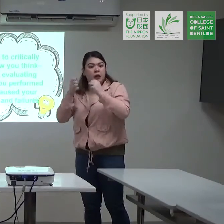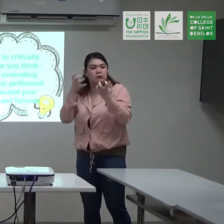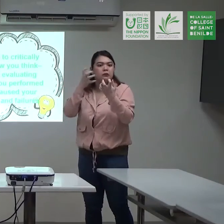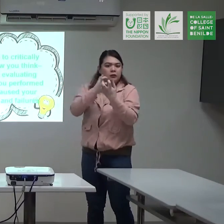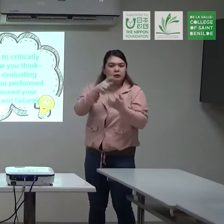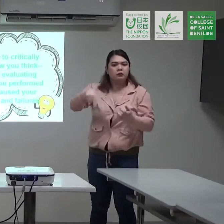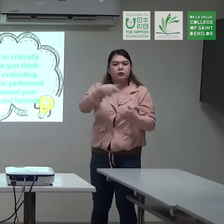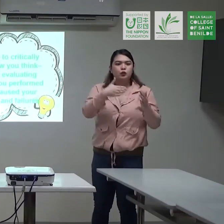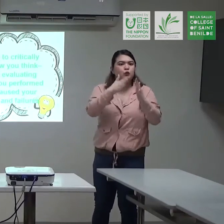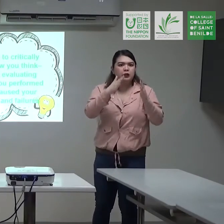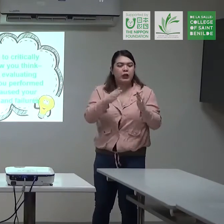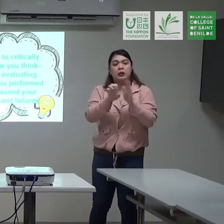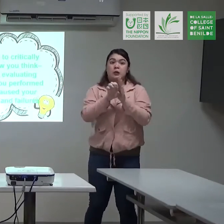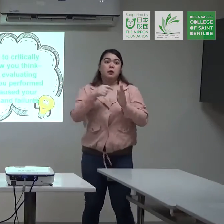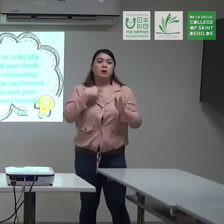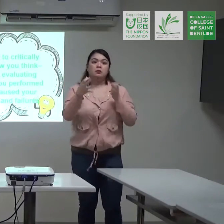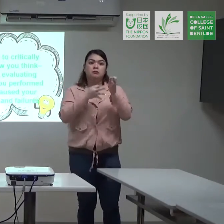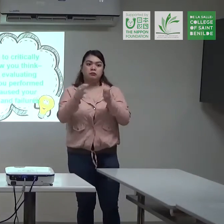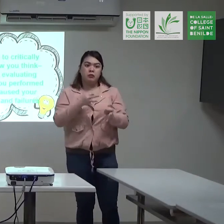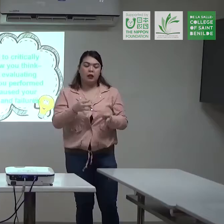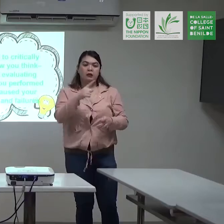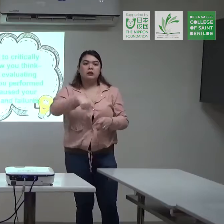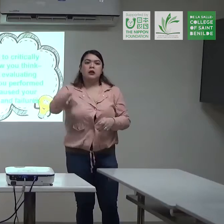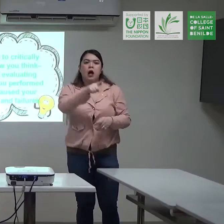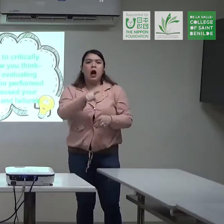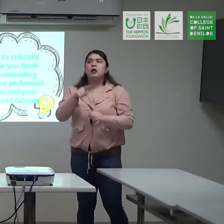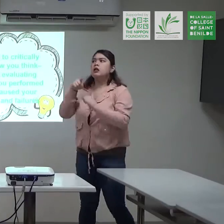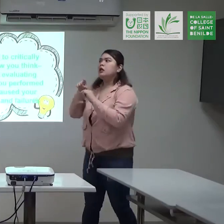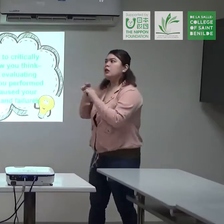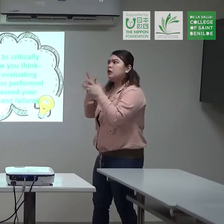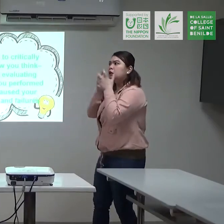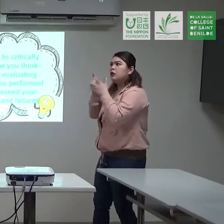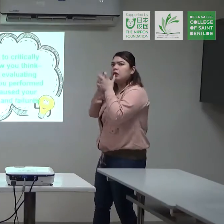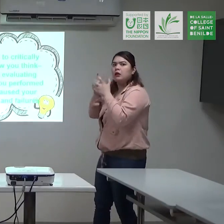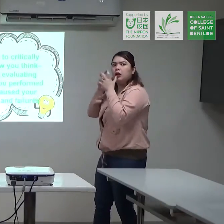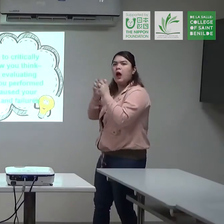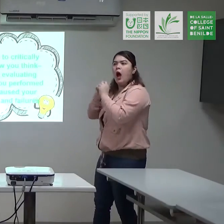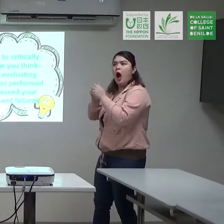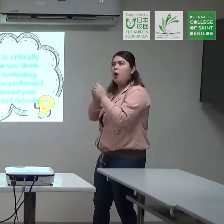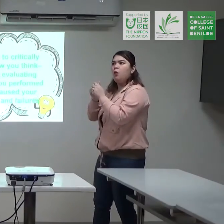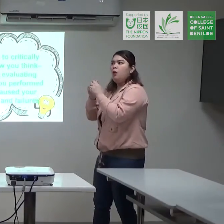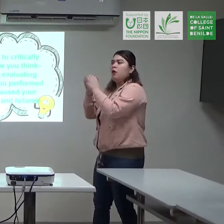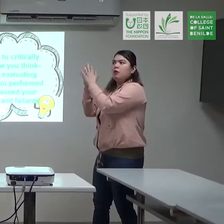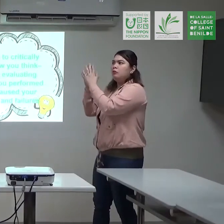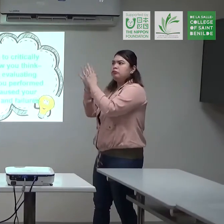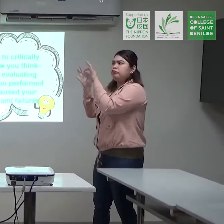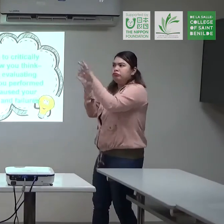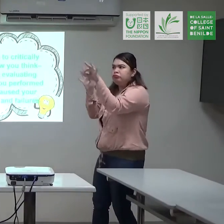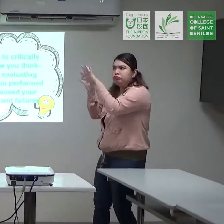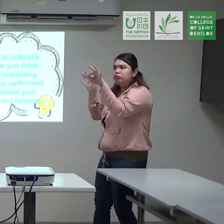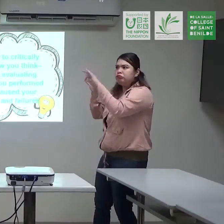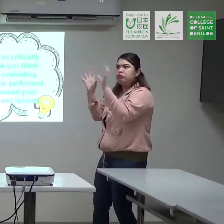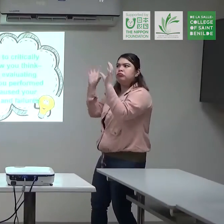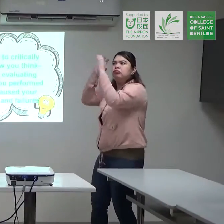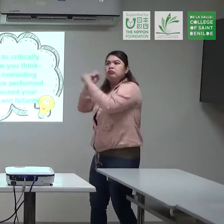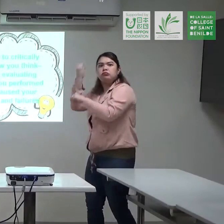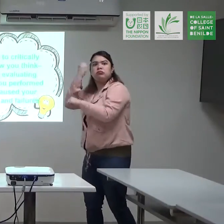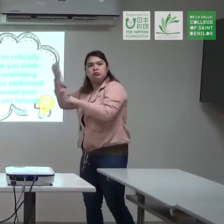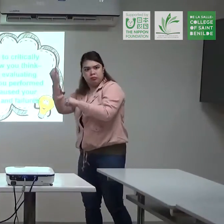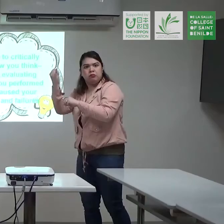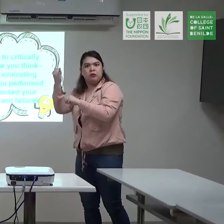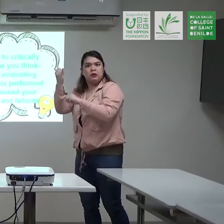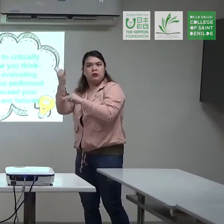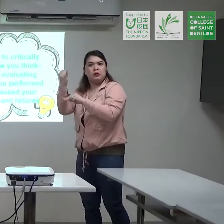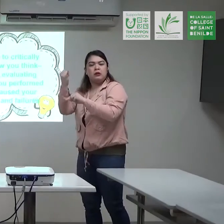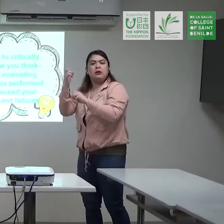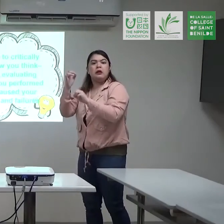student, including teachers, think, and evaluating how well he or she performs, whether he or